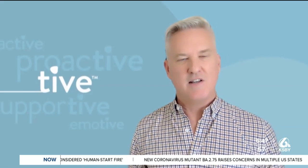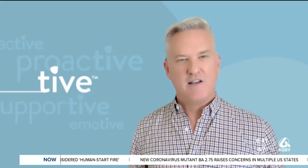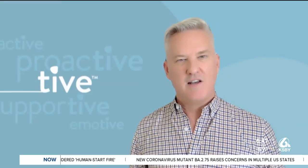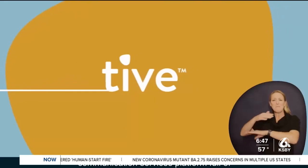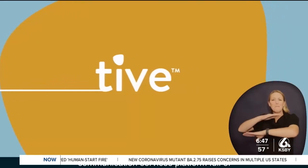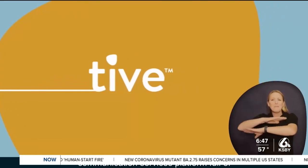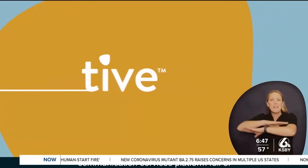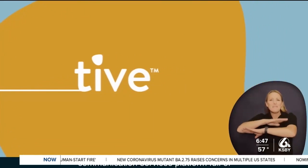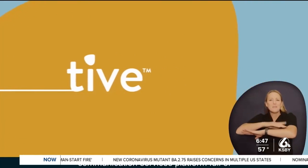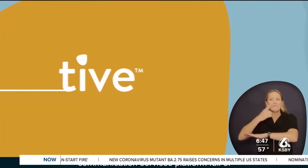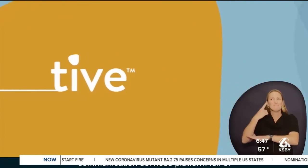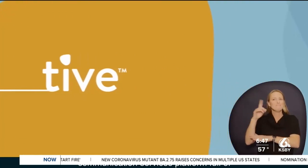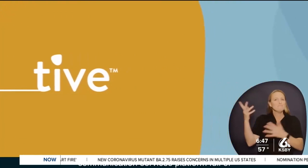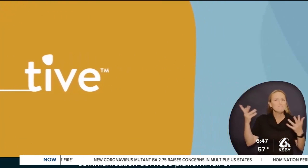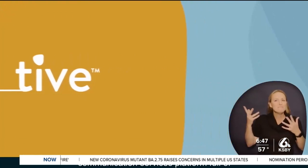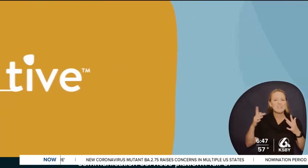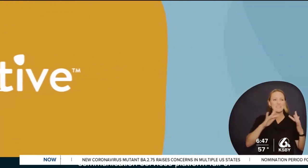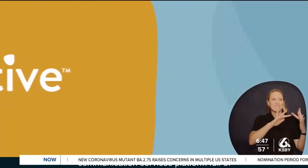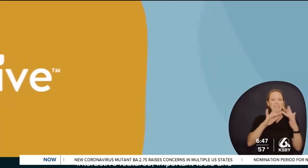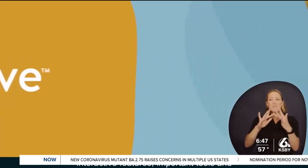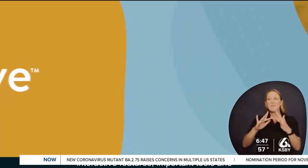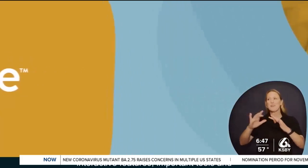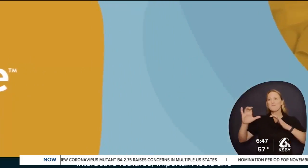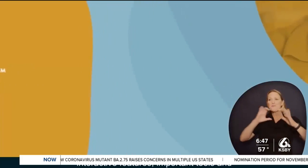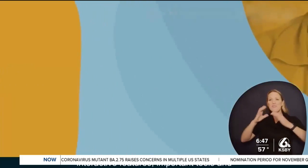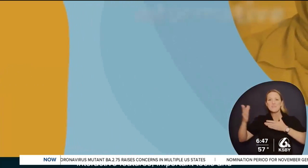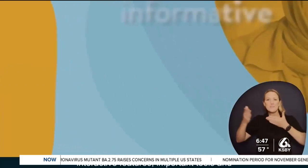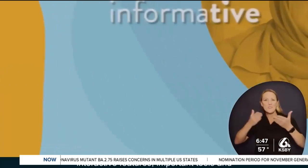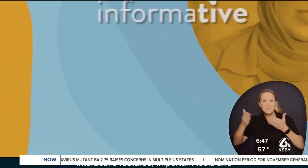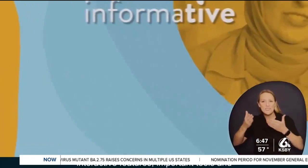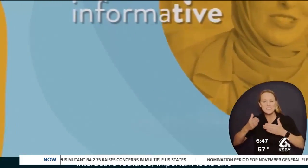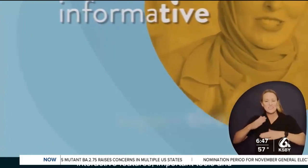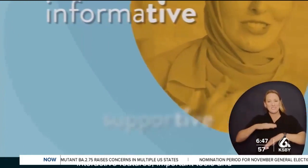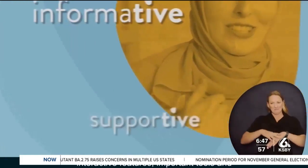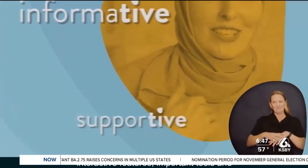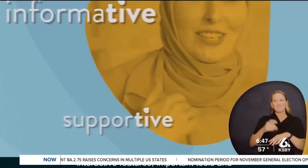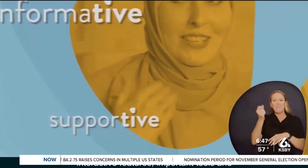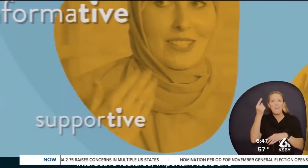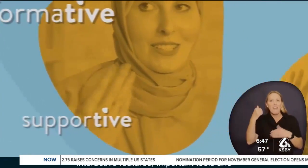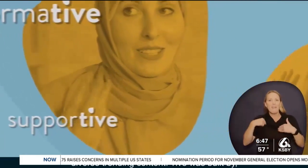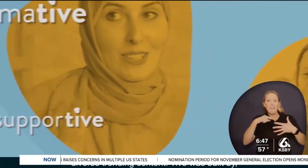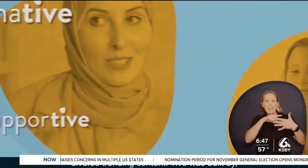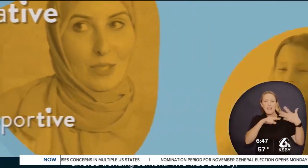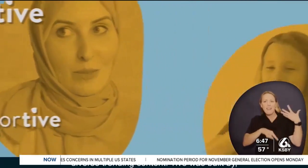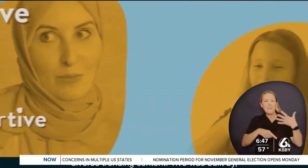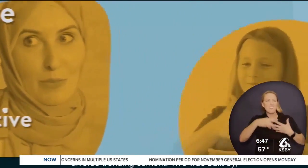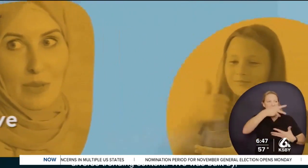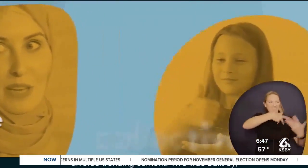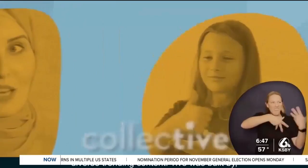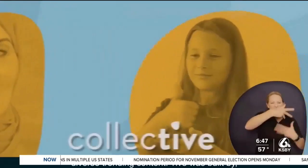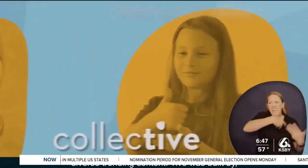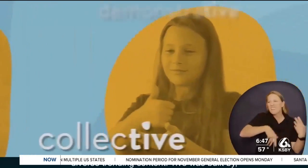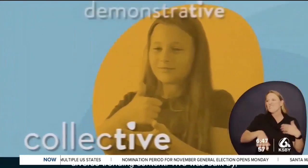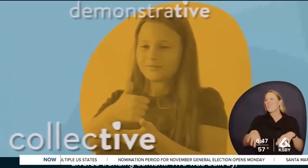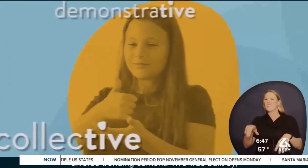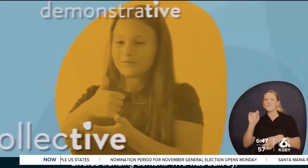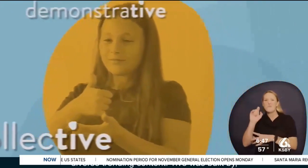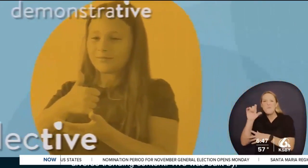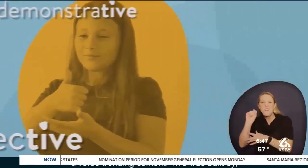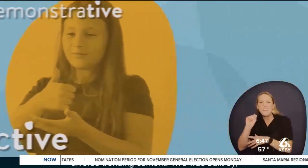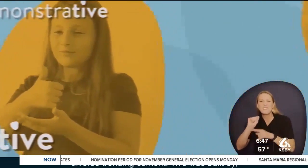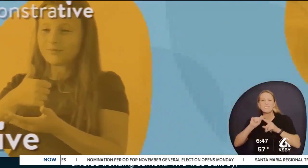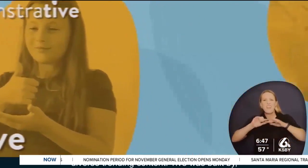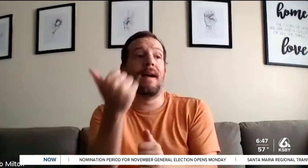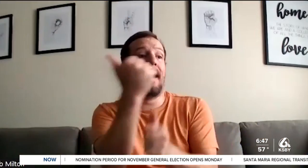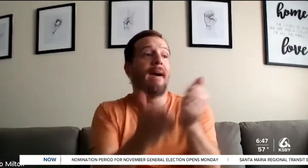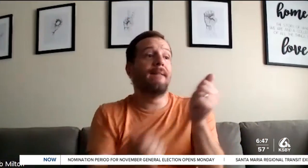that are easy and intuitive but are designed to bring us together, that are designed to connect us as